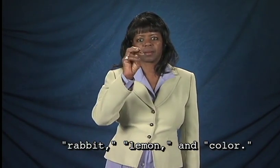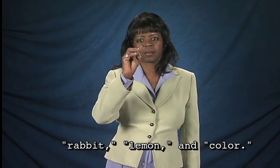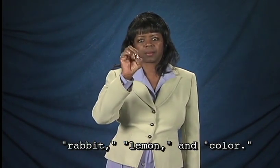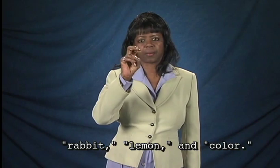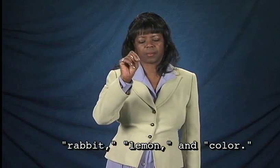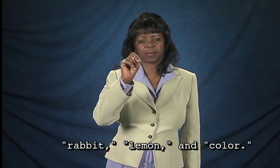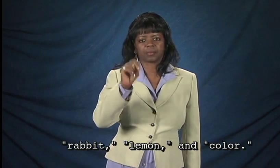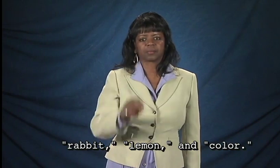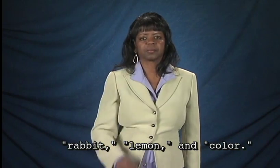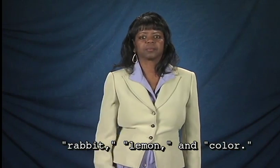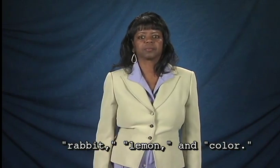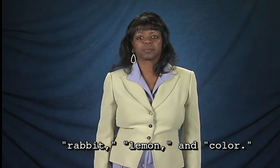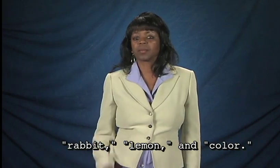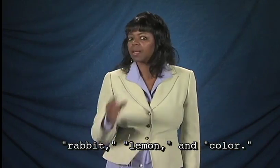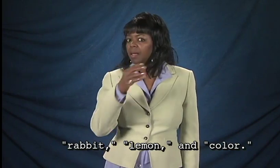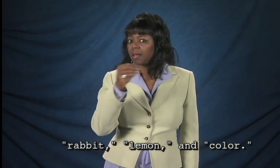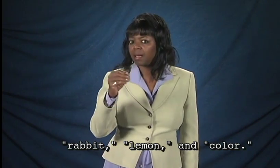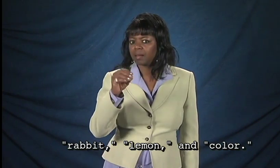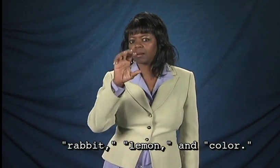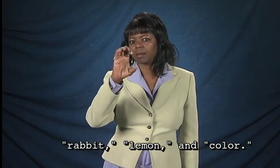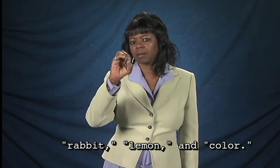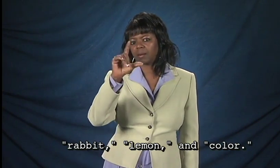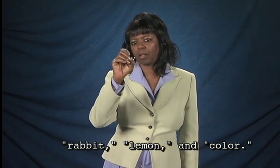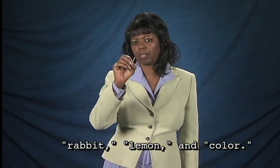lemon, and color.